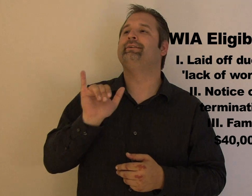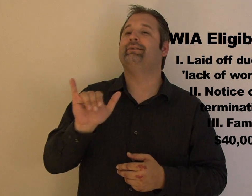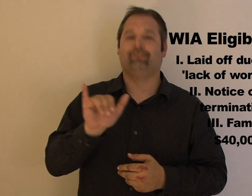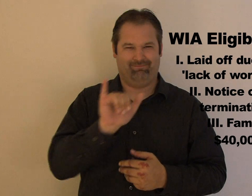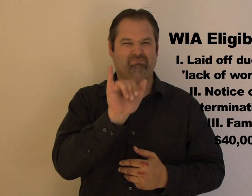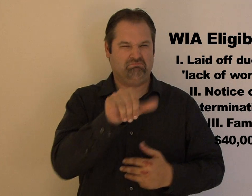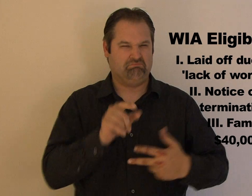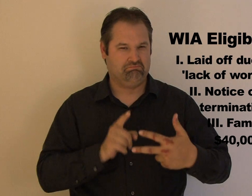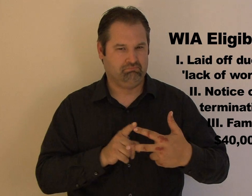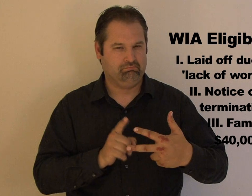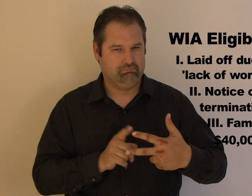happens.